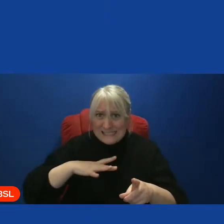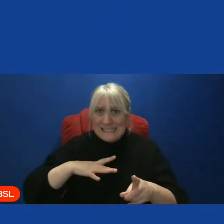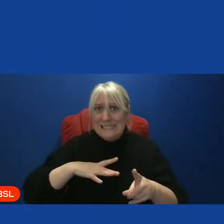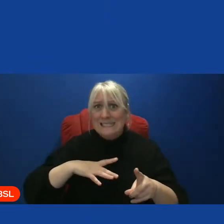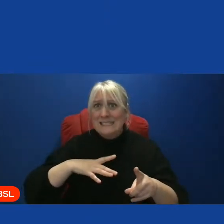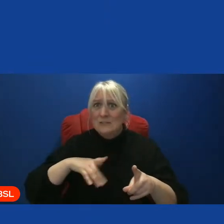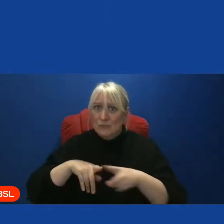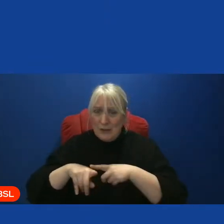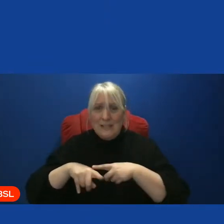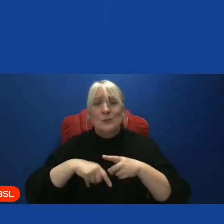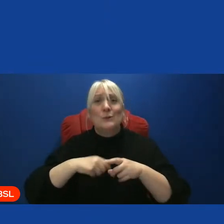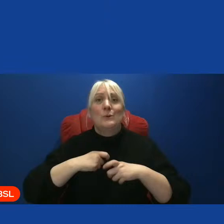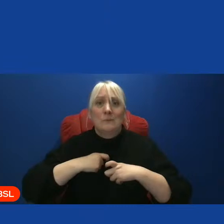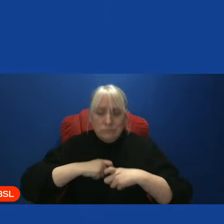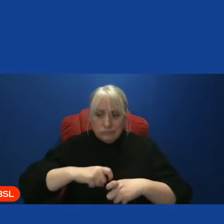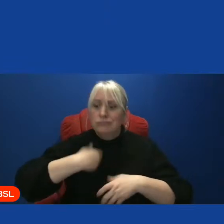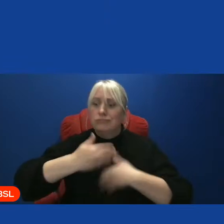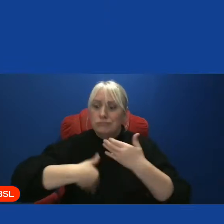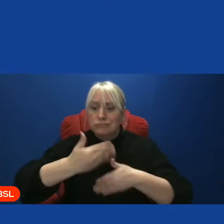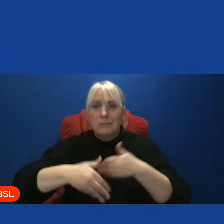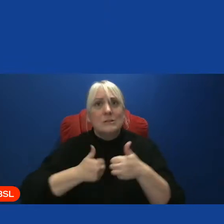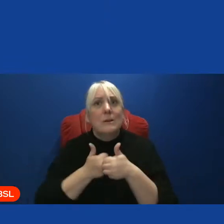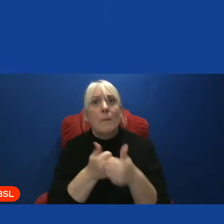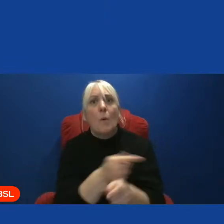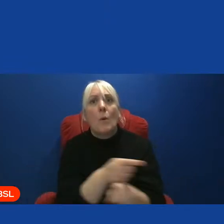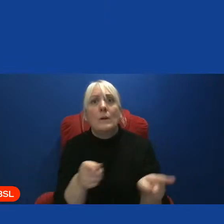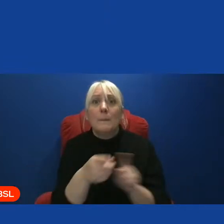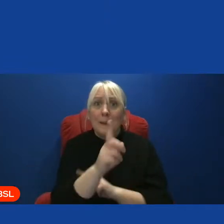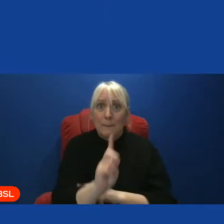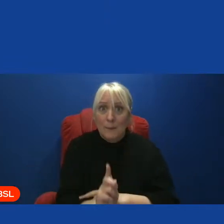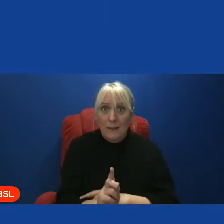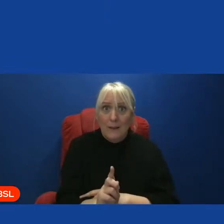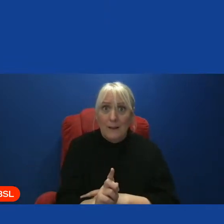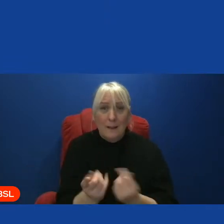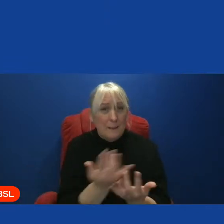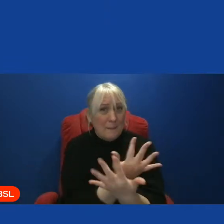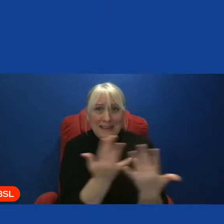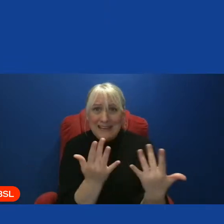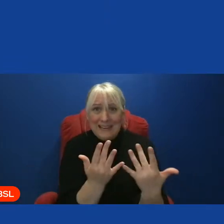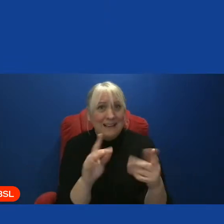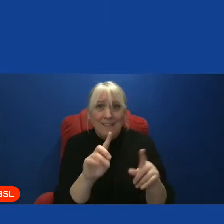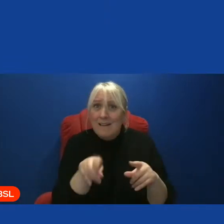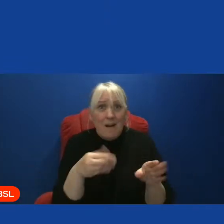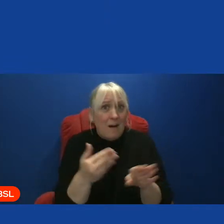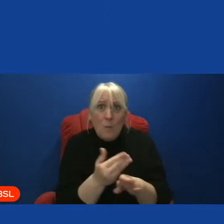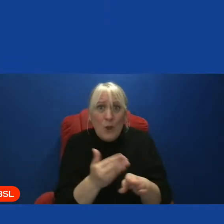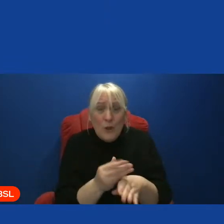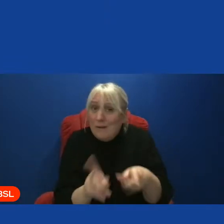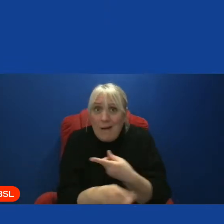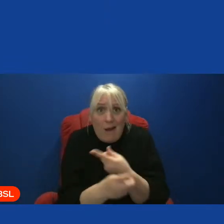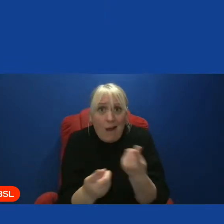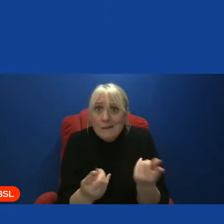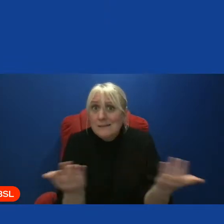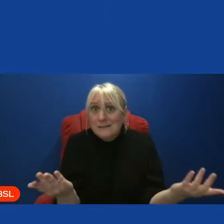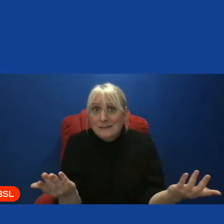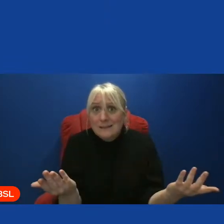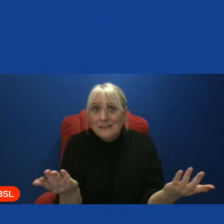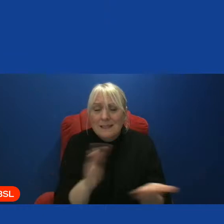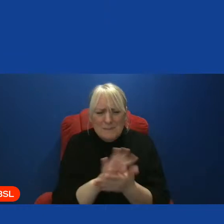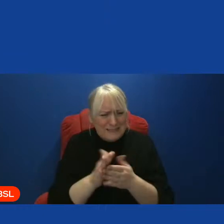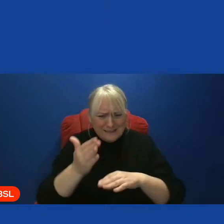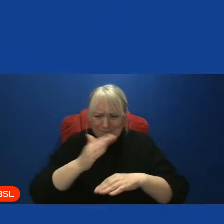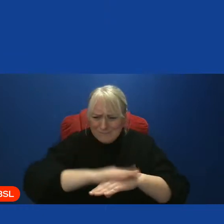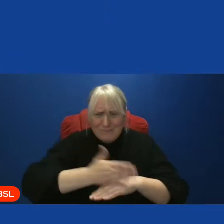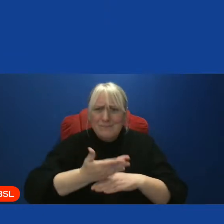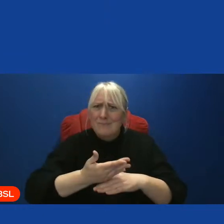creaking service and support people, many of whom are not able to work. There's no amount of strict conditionality and